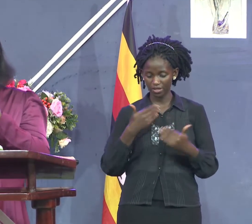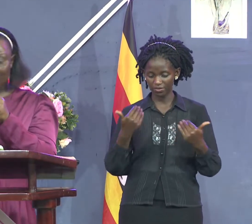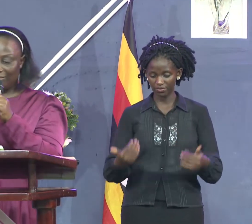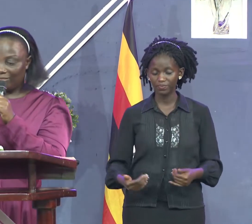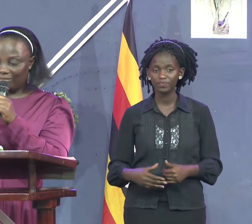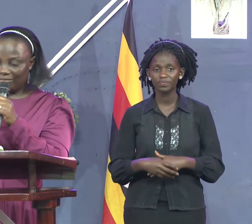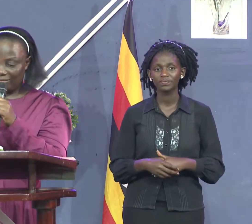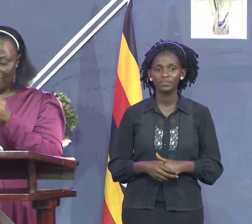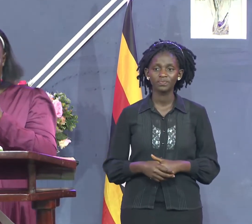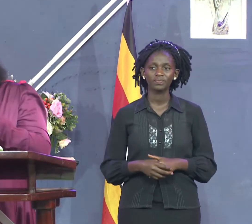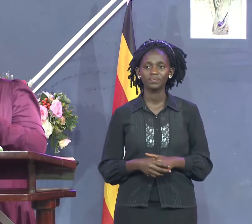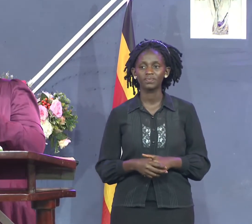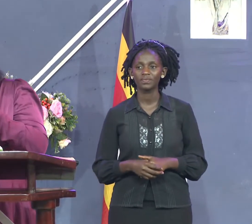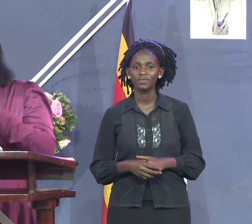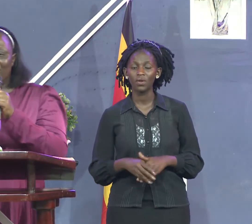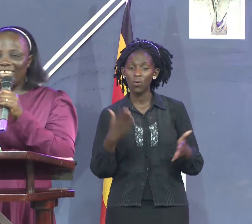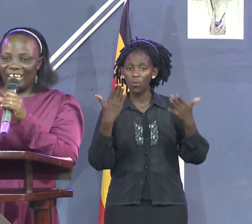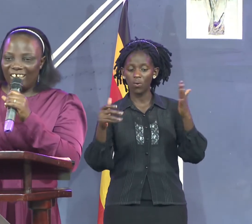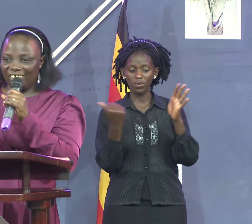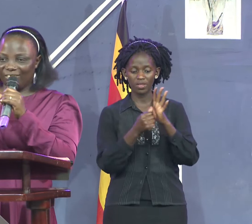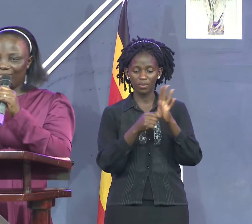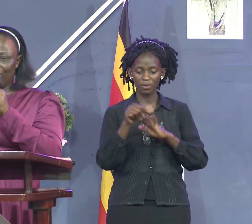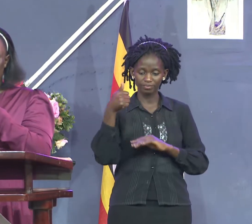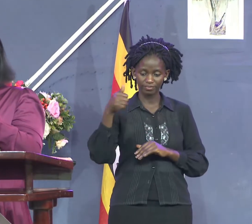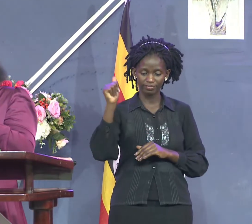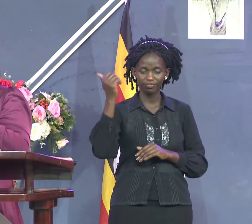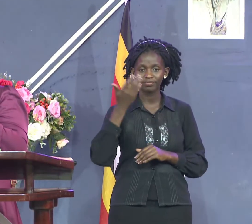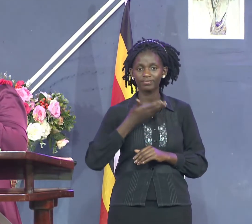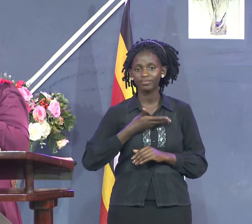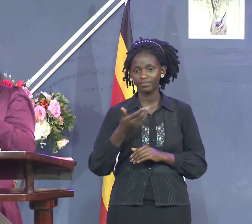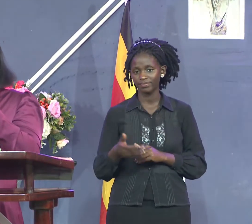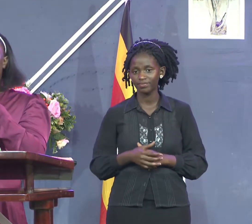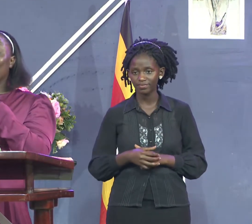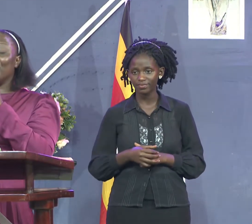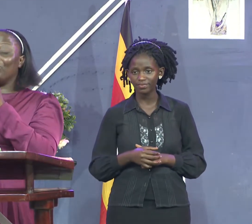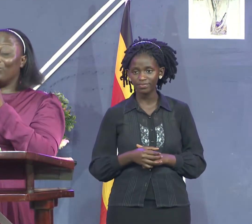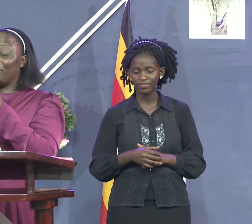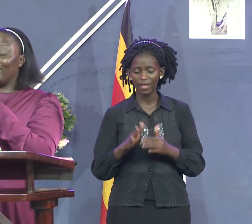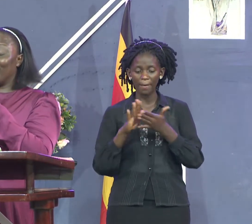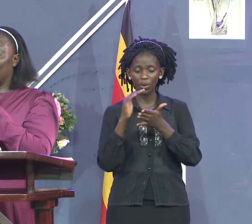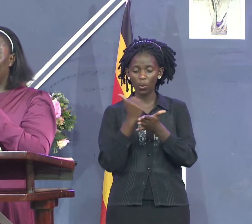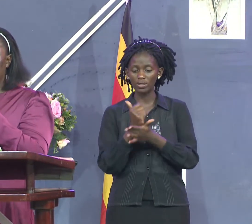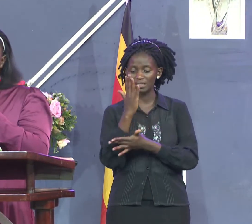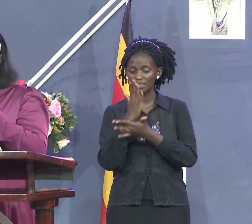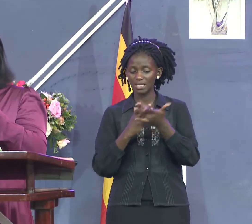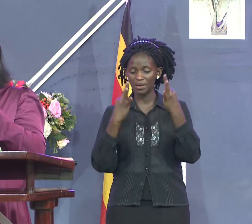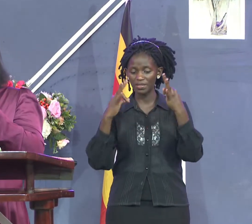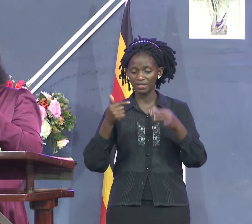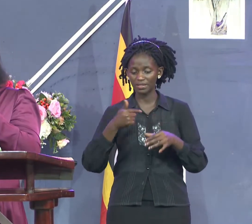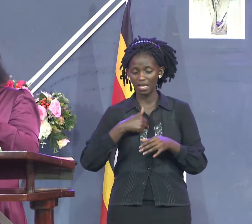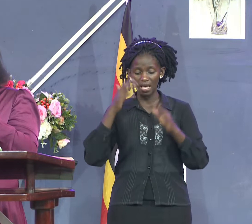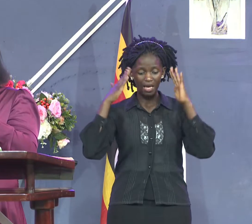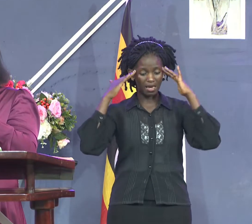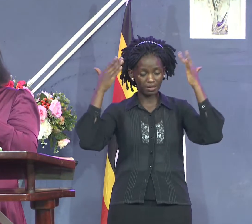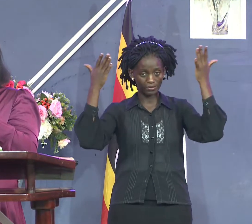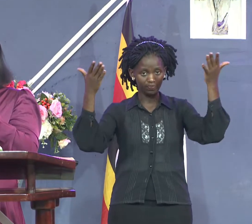the trouble that we have. Oba ekizibu kye nnina. Or the challenge that I have. Nti waliwo ebintu nze bye simanyi. There are